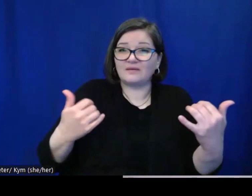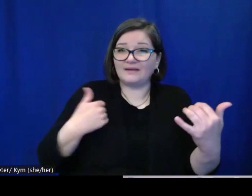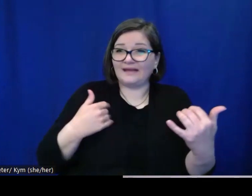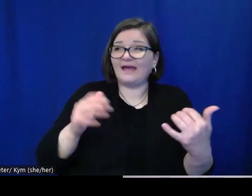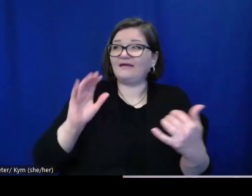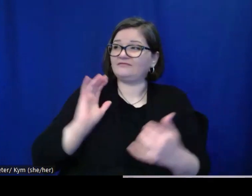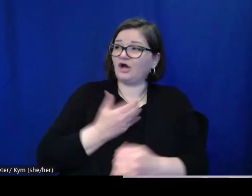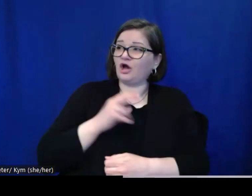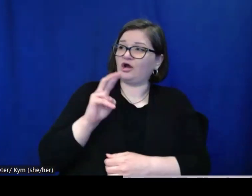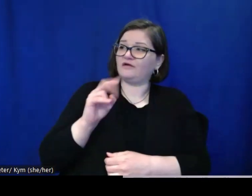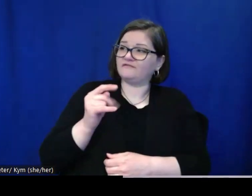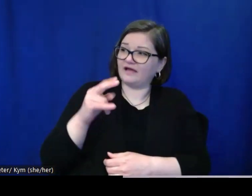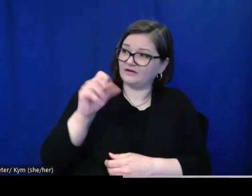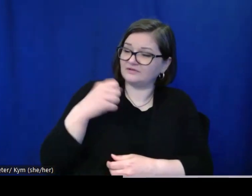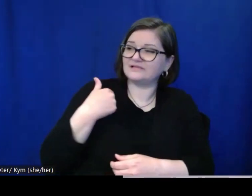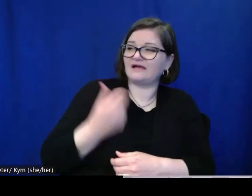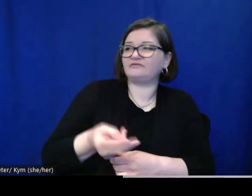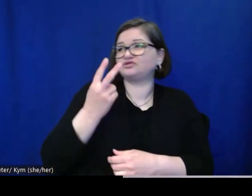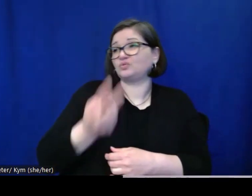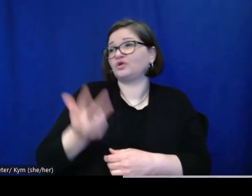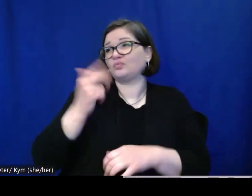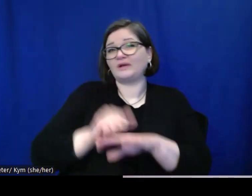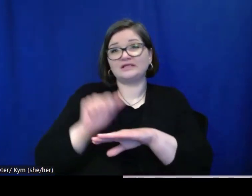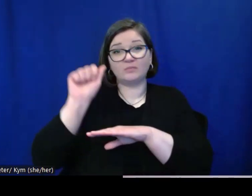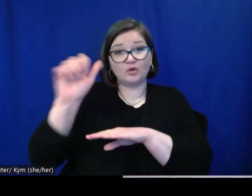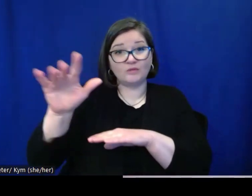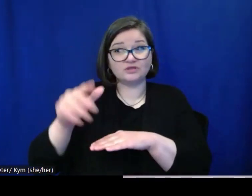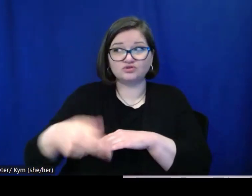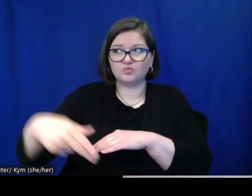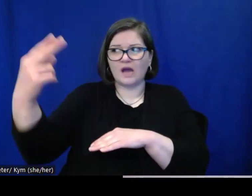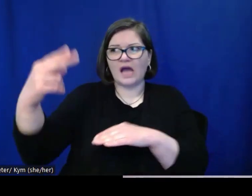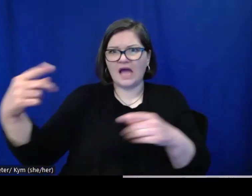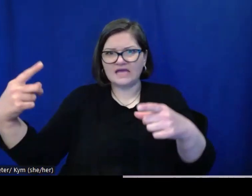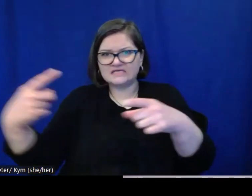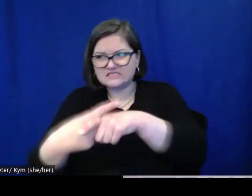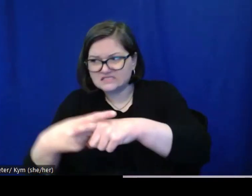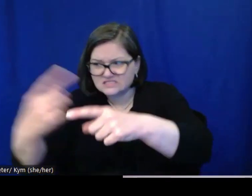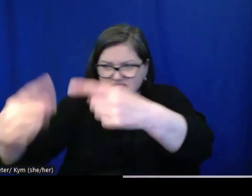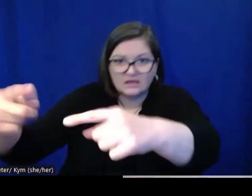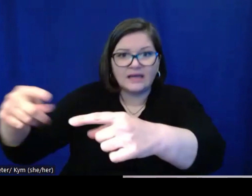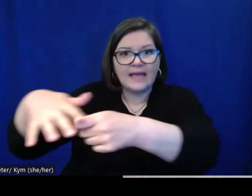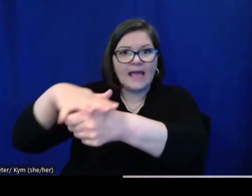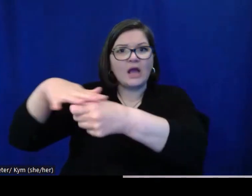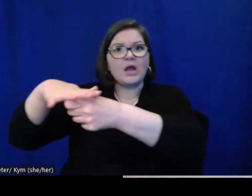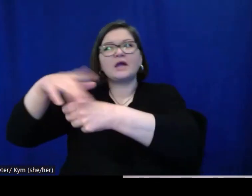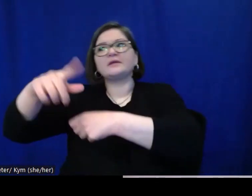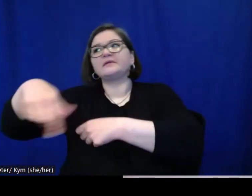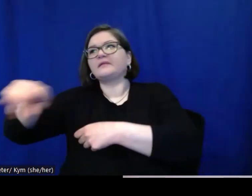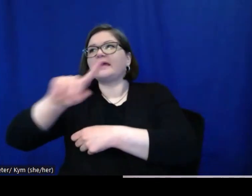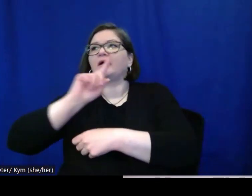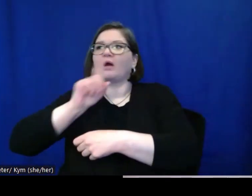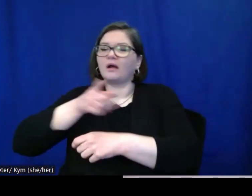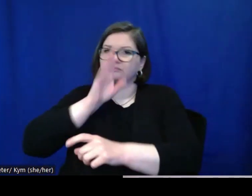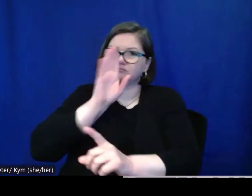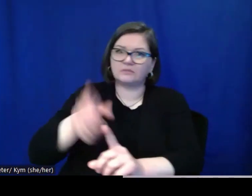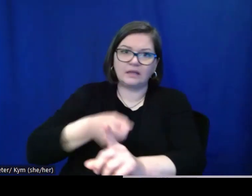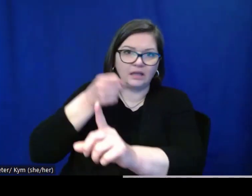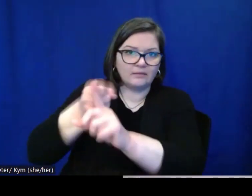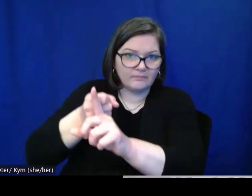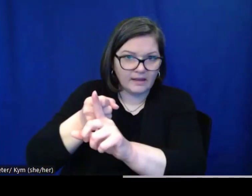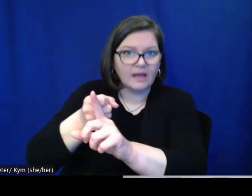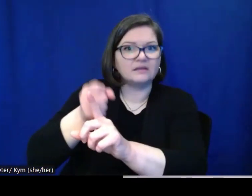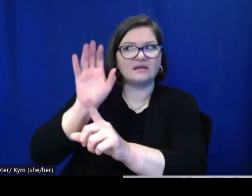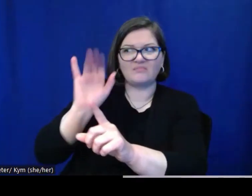have, 2 or 3 deployments to high conflict areas where they are directly impacted by their